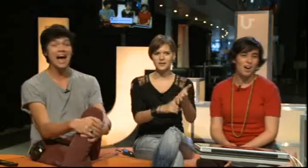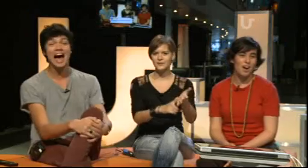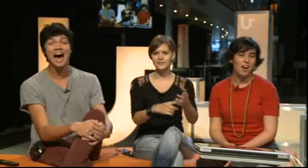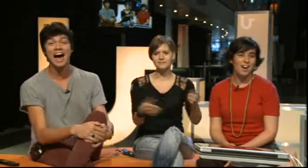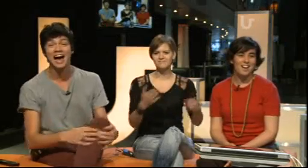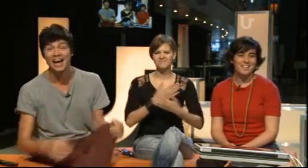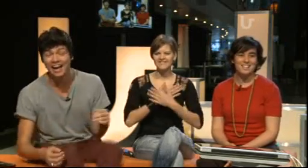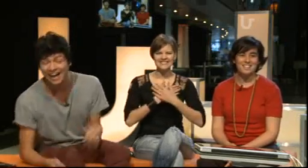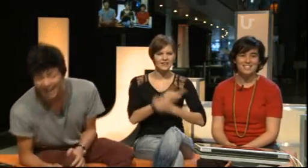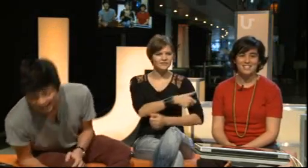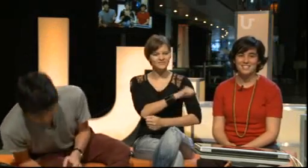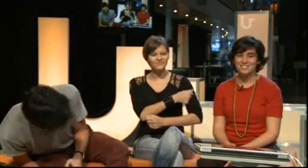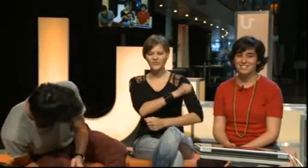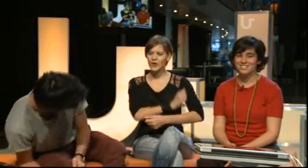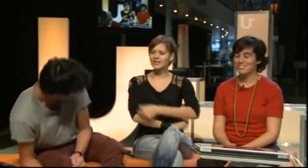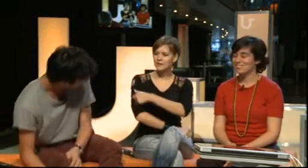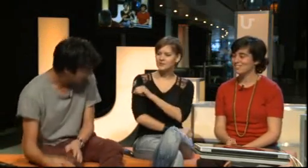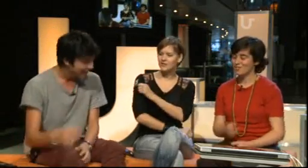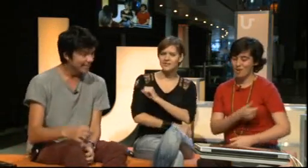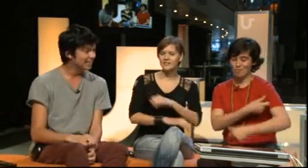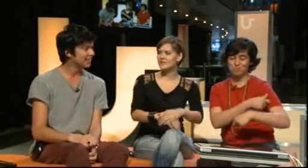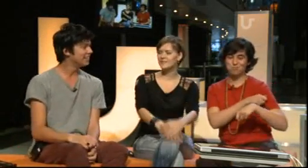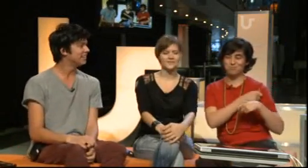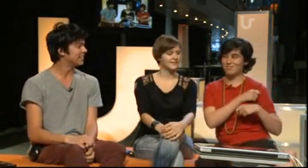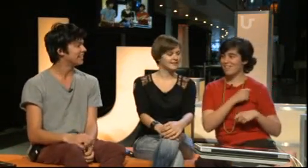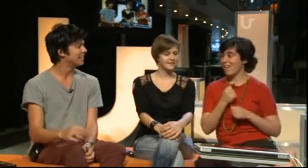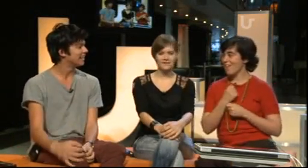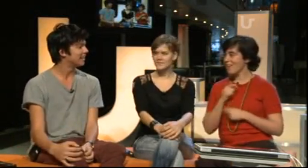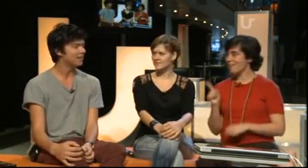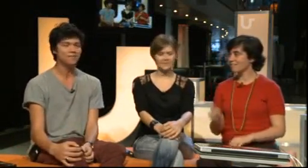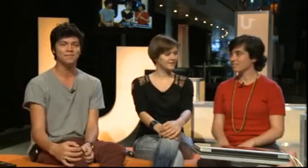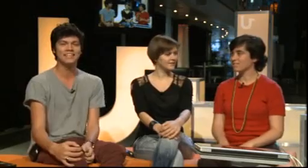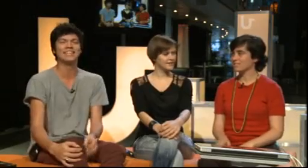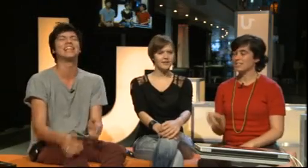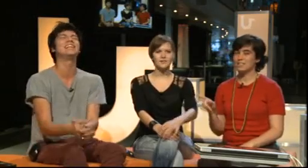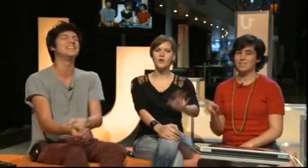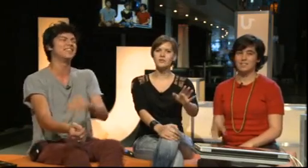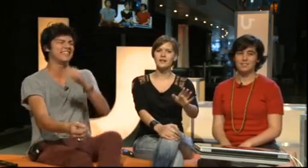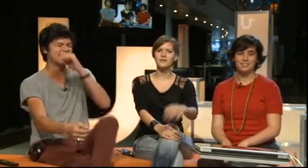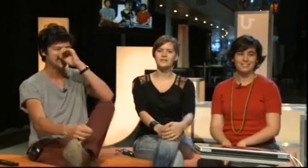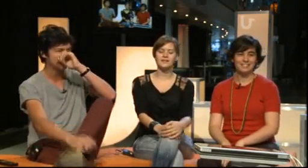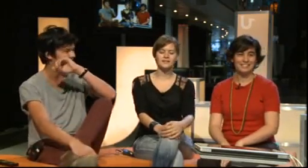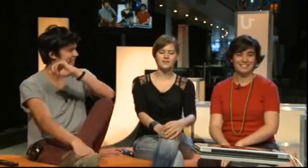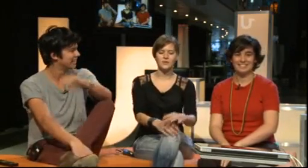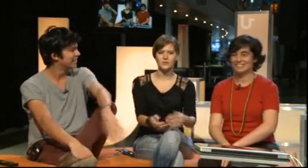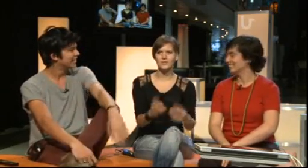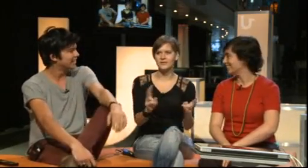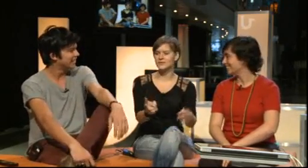Loves rolling up shirt, Really? Yeah. It's not all sign language is like that. It's not all as you see